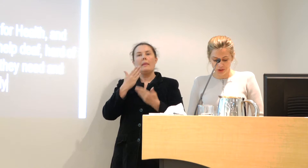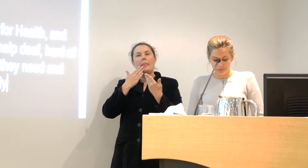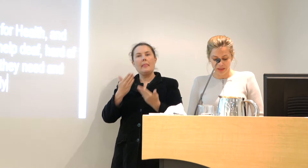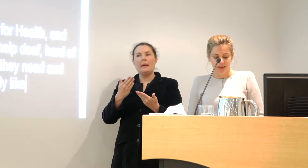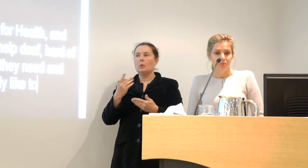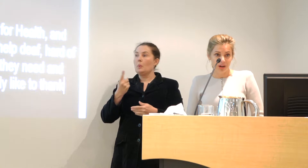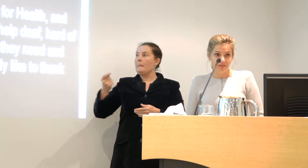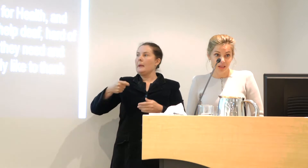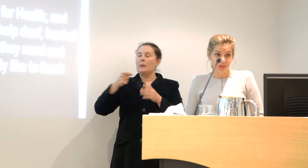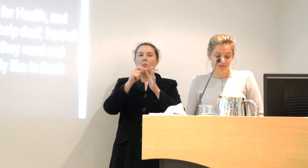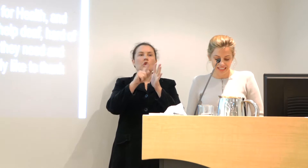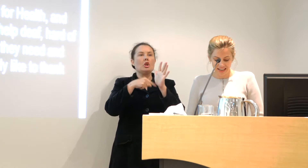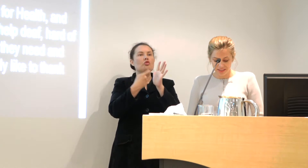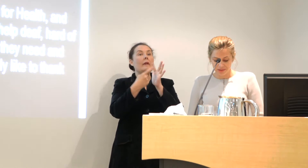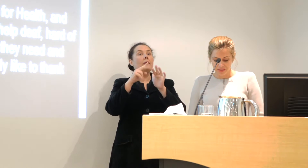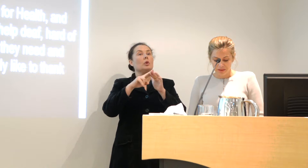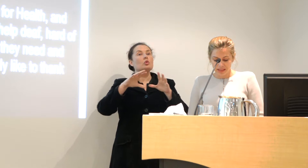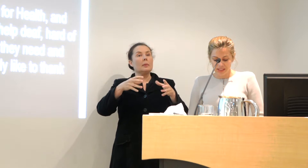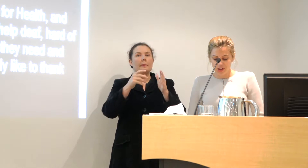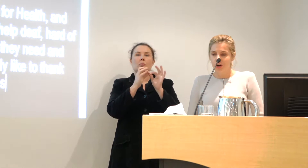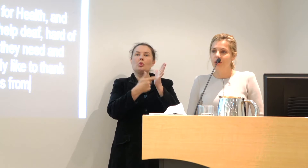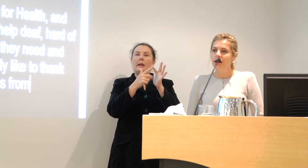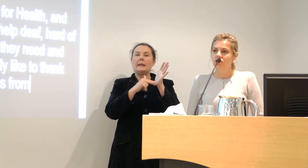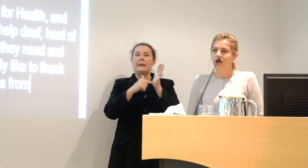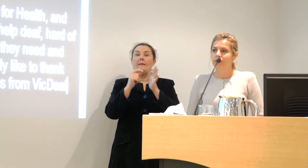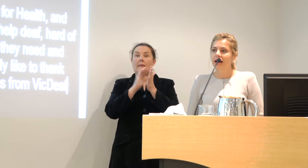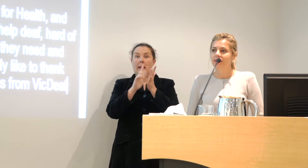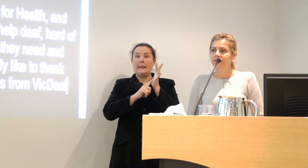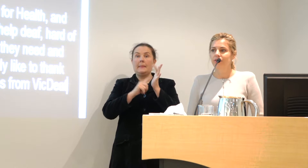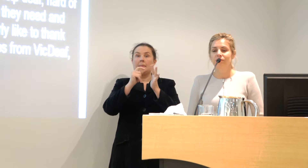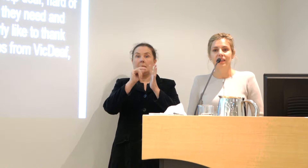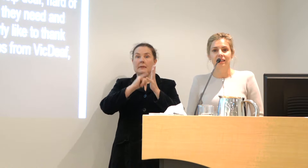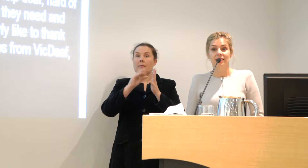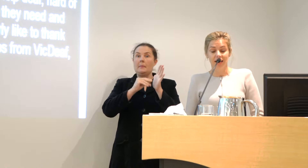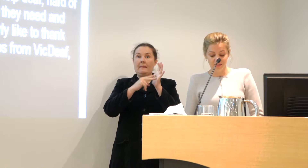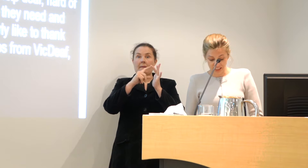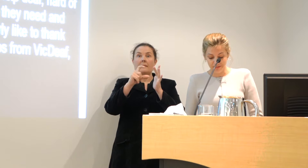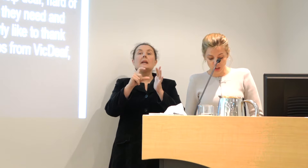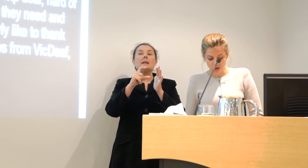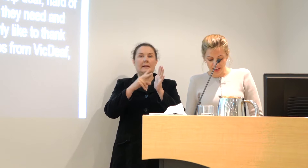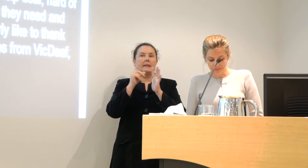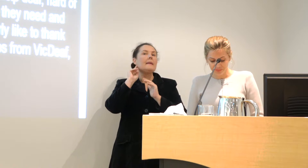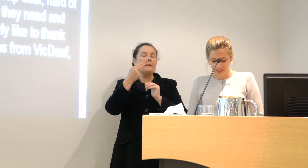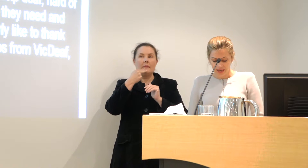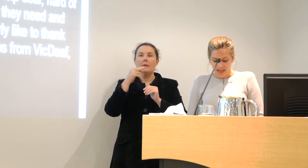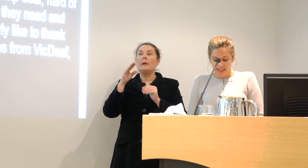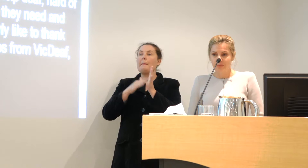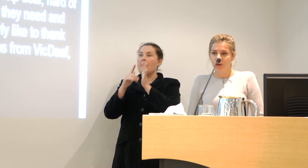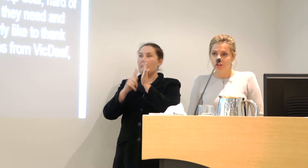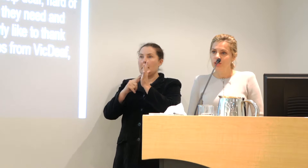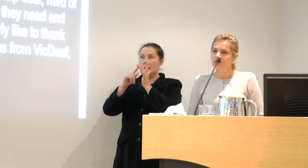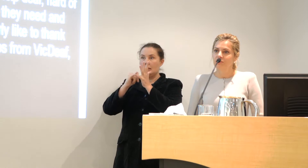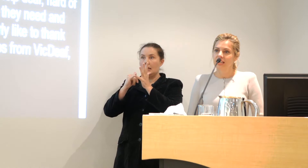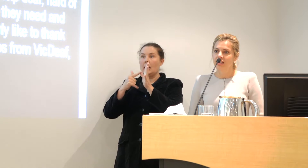reference group, Brent Phillips from Vicdeaf, Melissa Coe and Jen Blythe from Deaf Victoria,